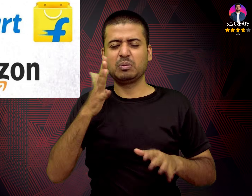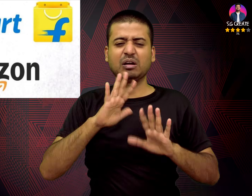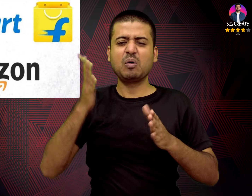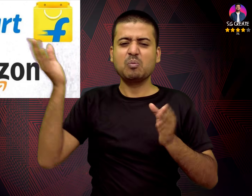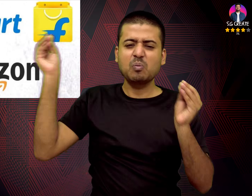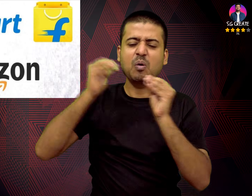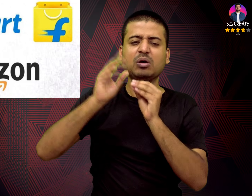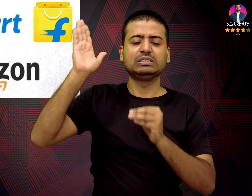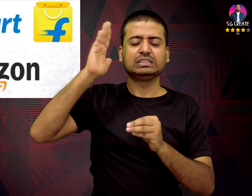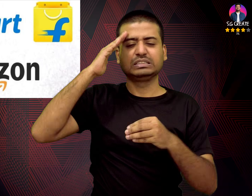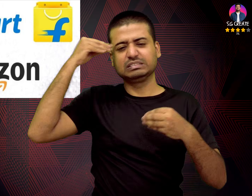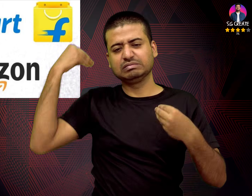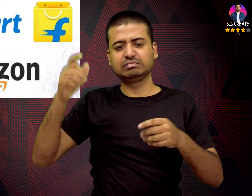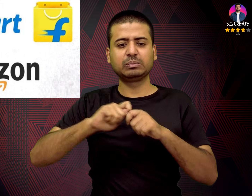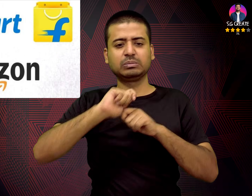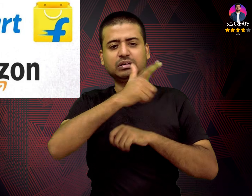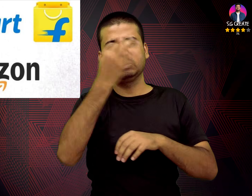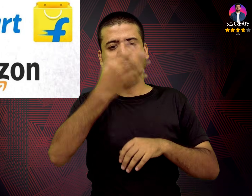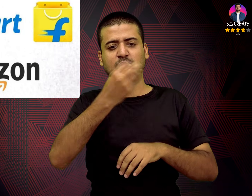Compressing items lets you pack more, but it does